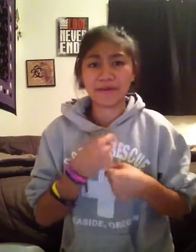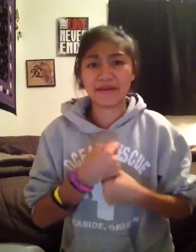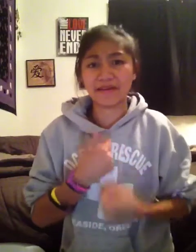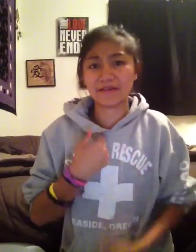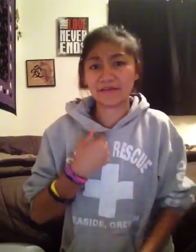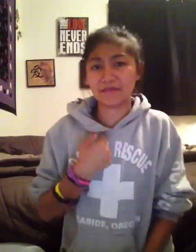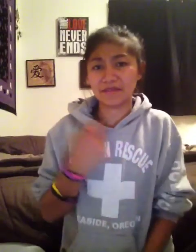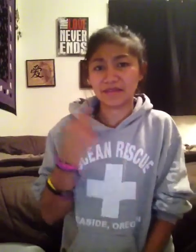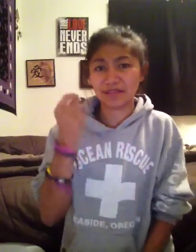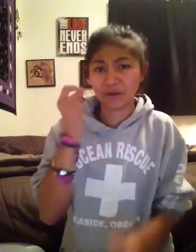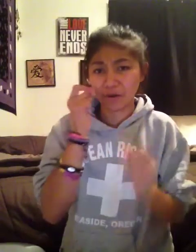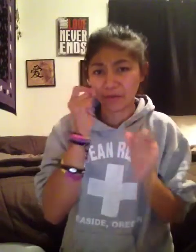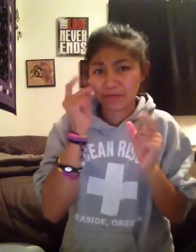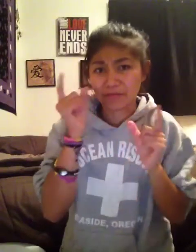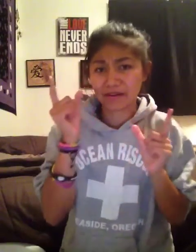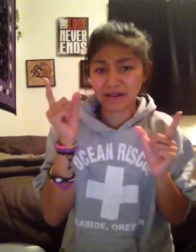Opened up my eyes.